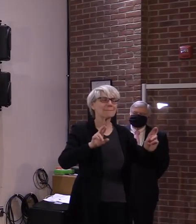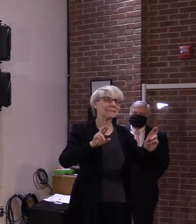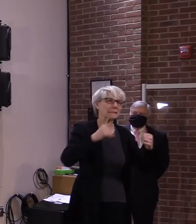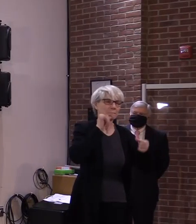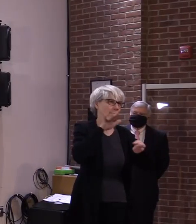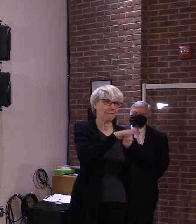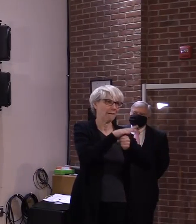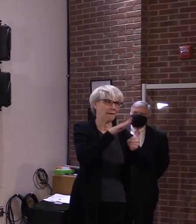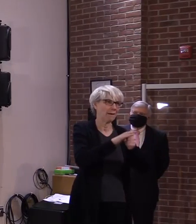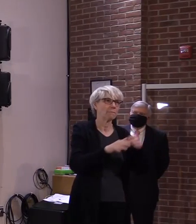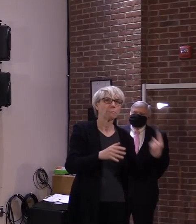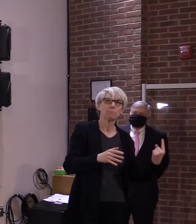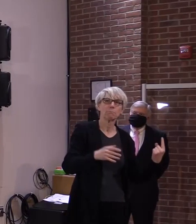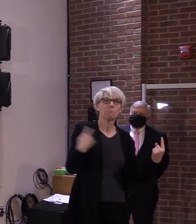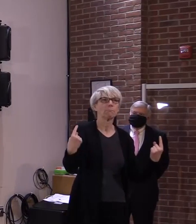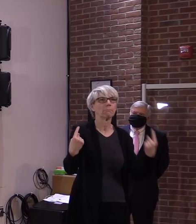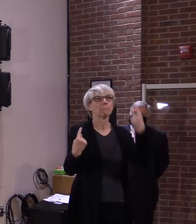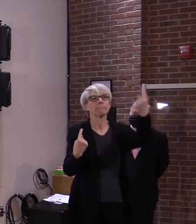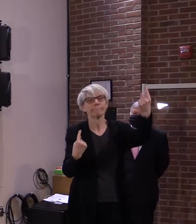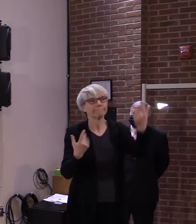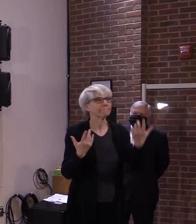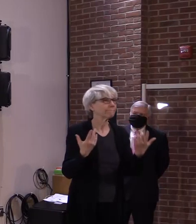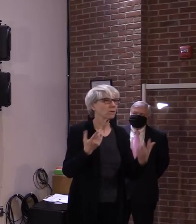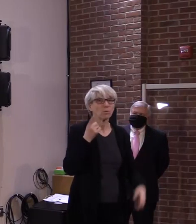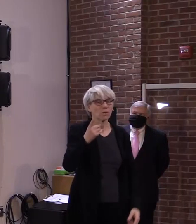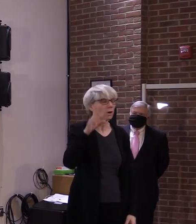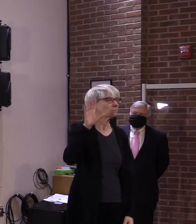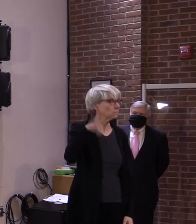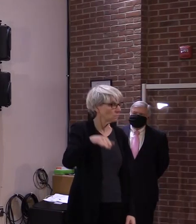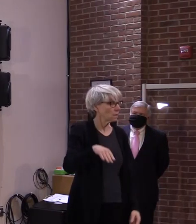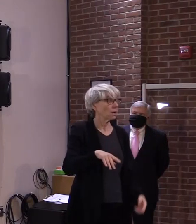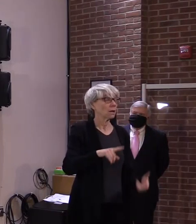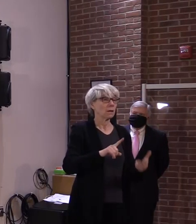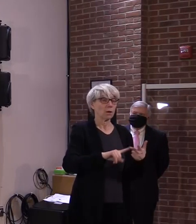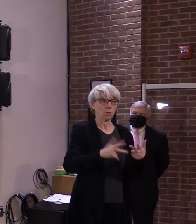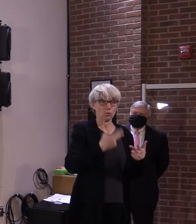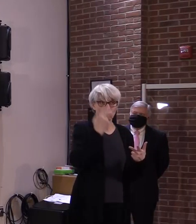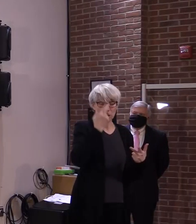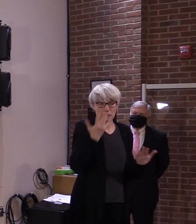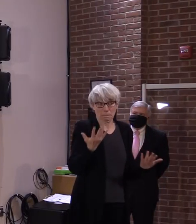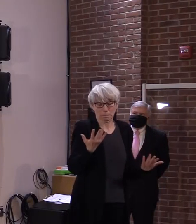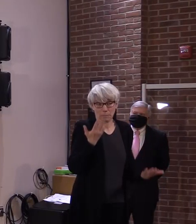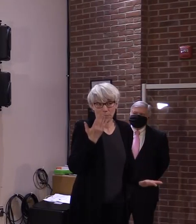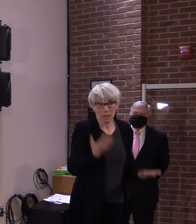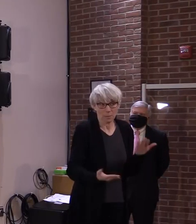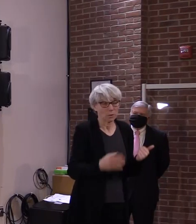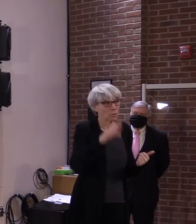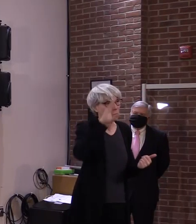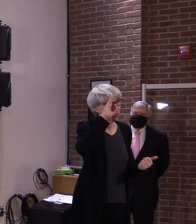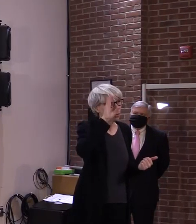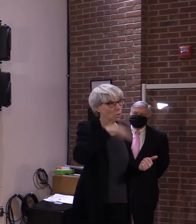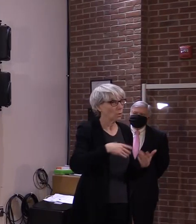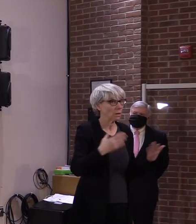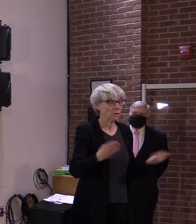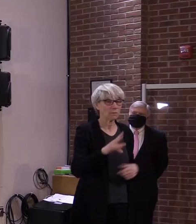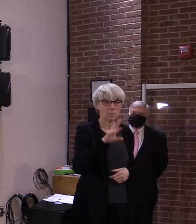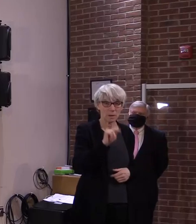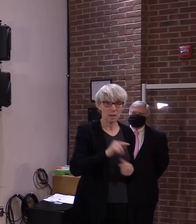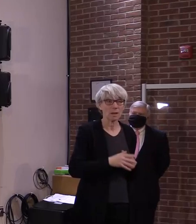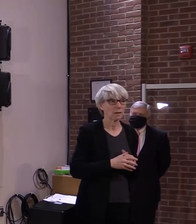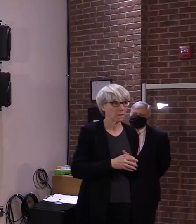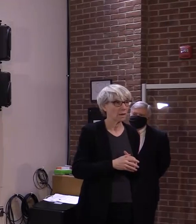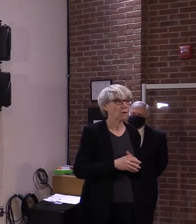part of it. I think a big part of it is actually you know, every Vermonter in some way has